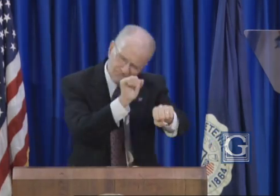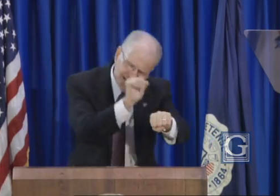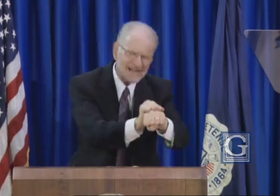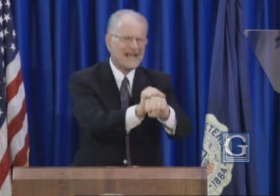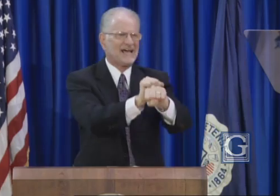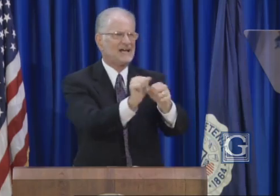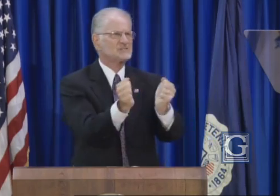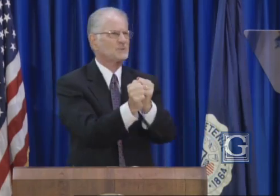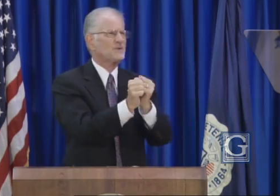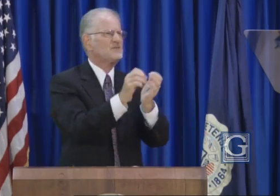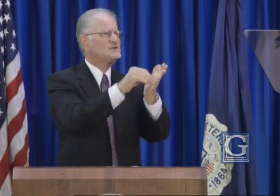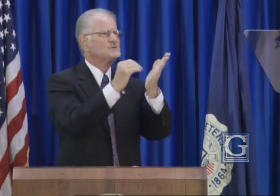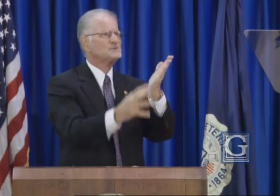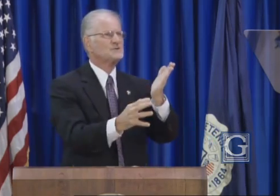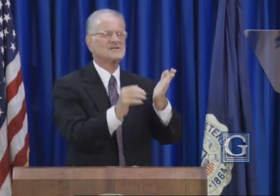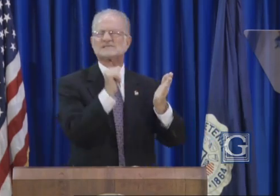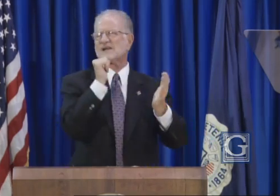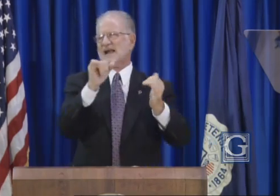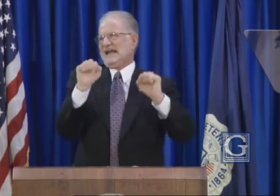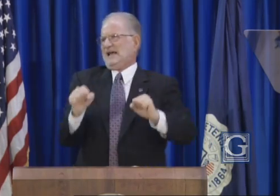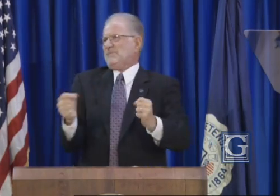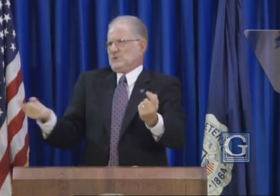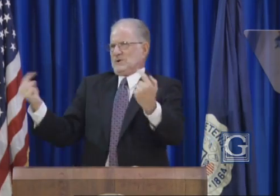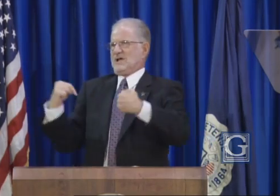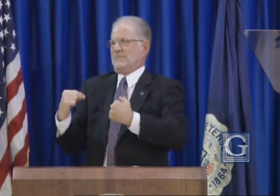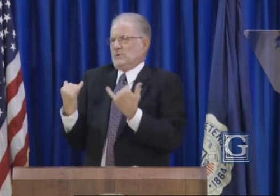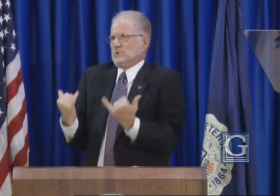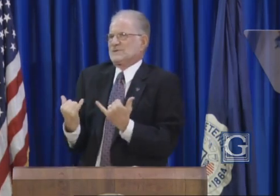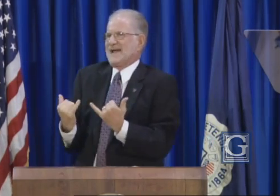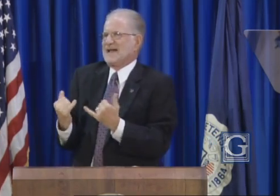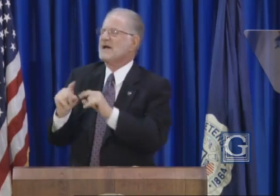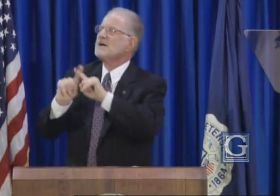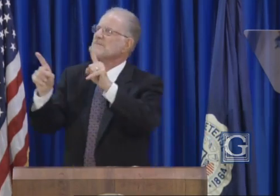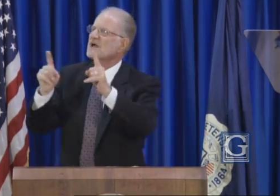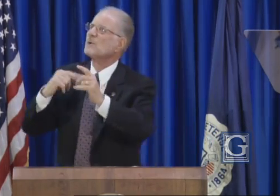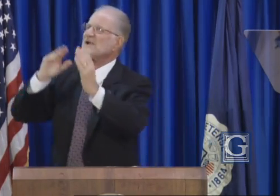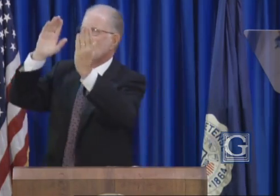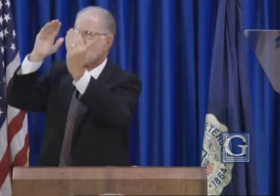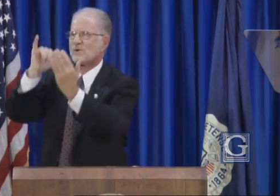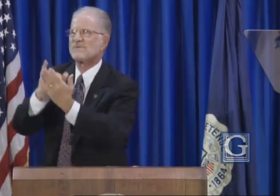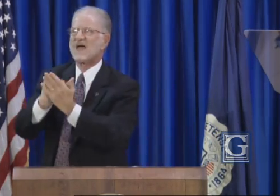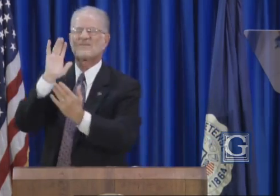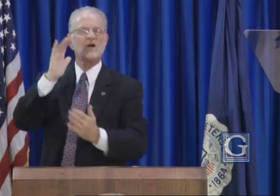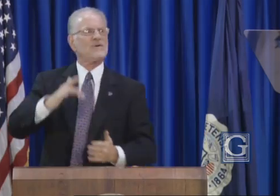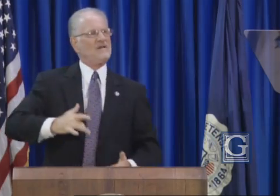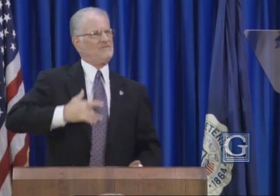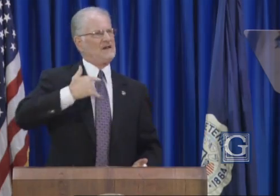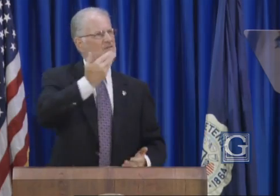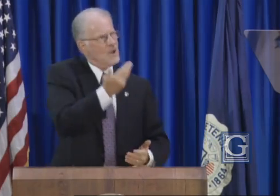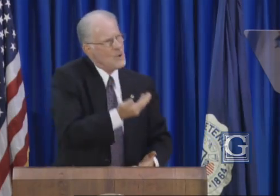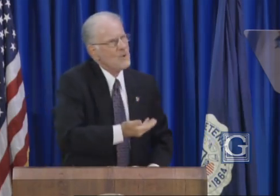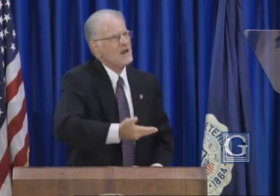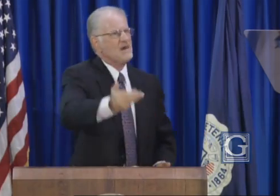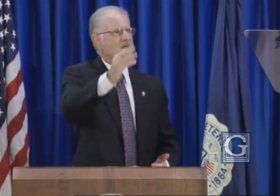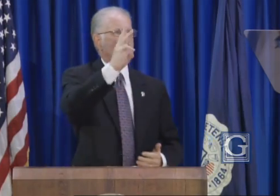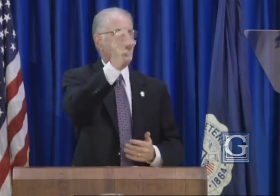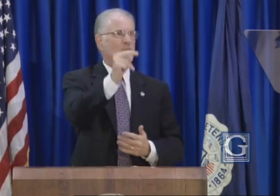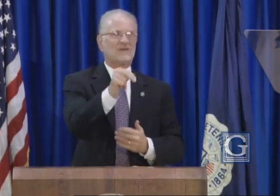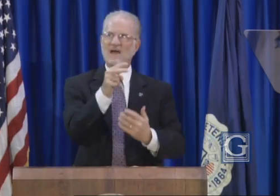Our Clare Center colleagues are engaged with students and as such are not able to attend today, but we hope they feel a